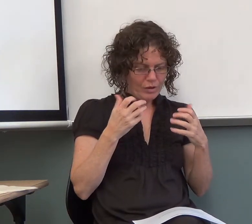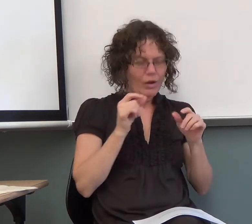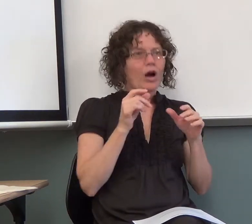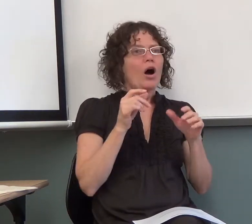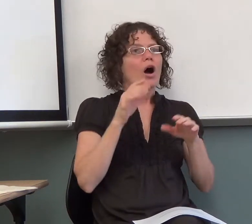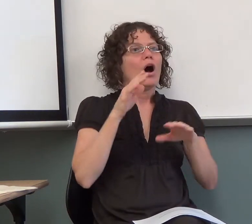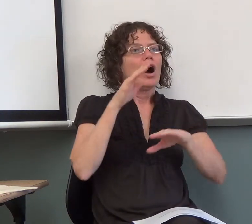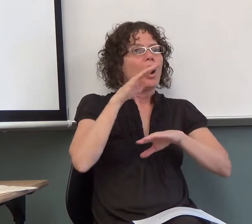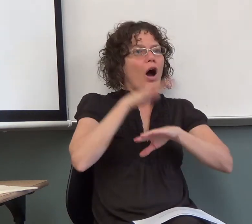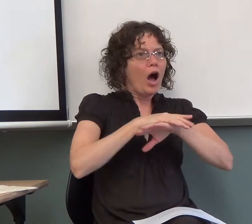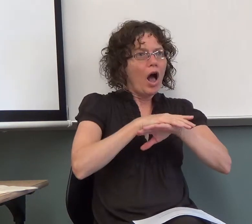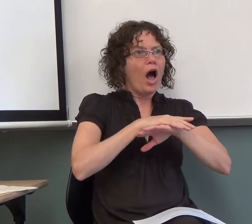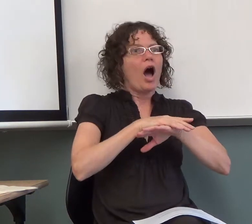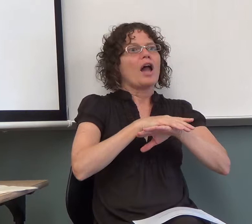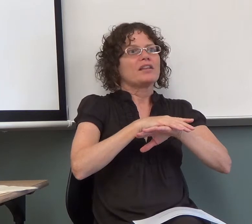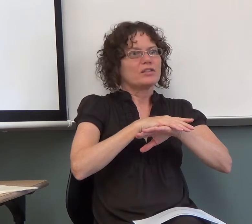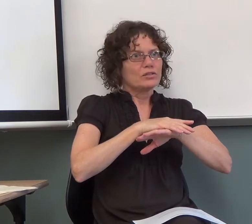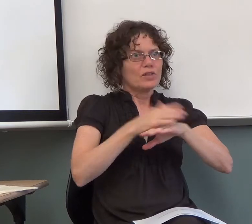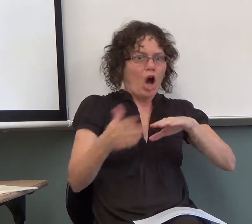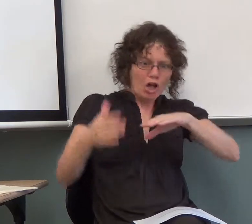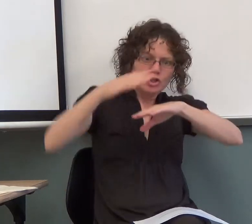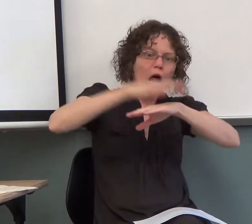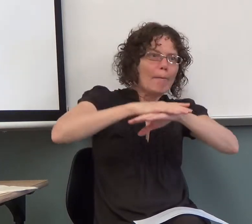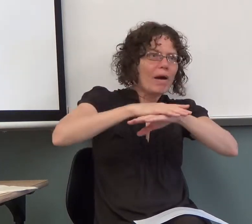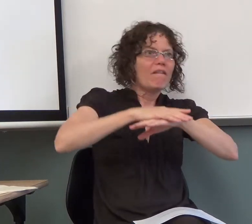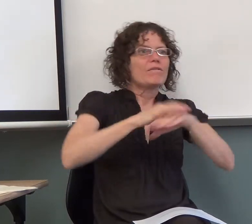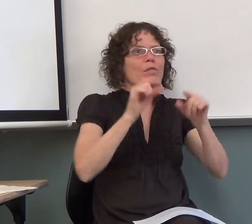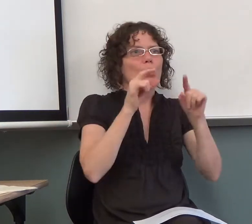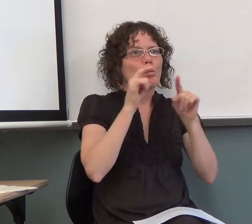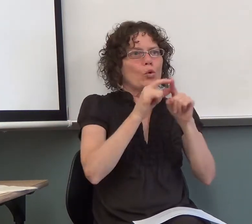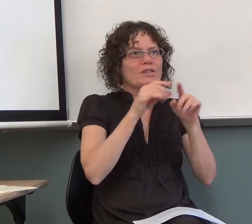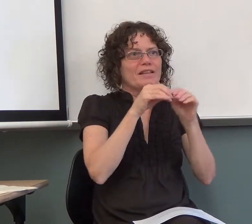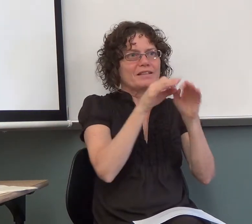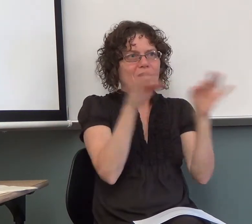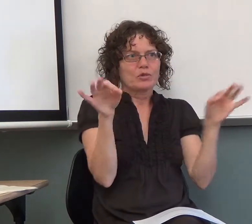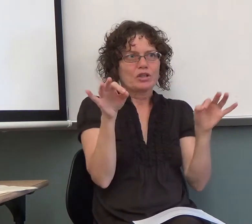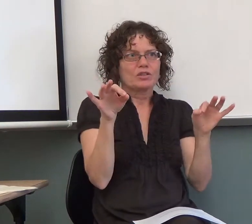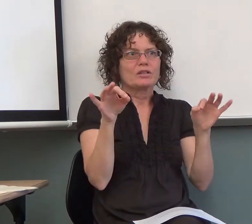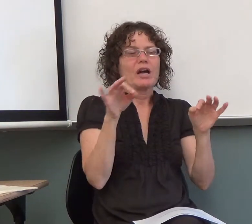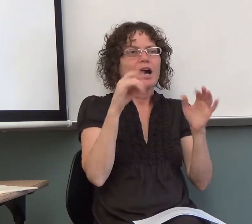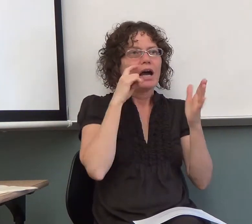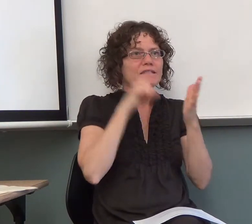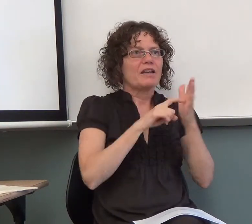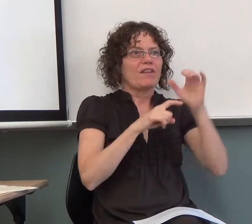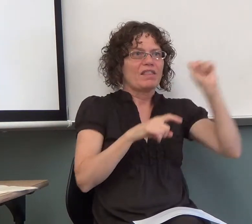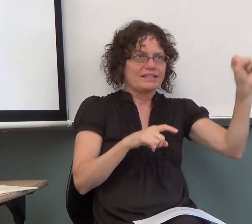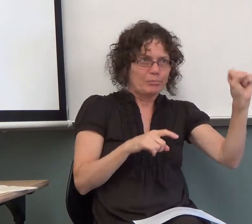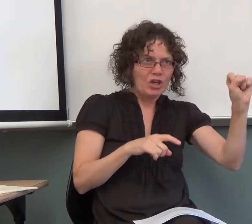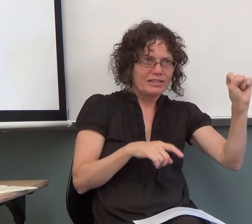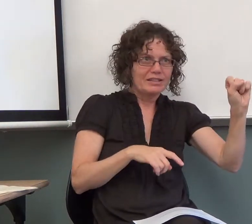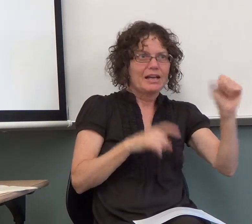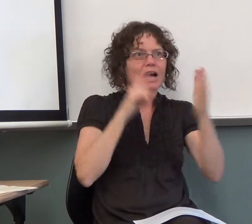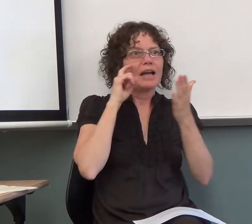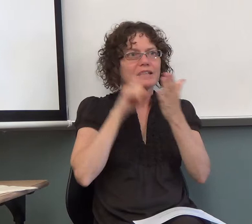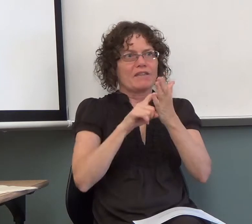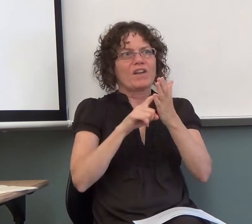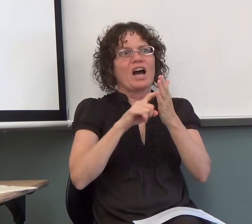sentence, okay, I want you to identify the subject. I want you to identify nouns, any